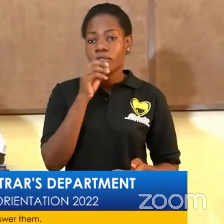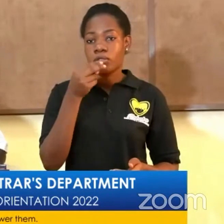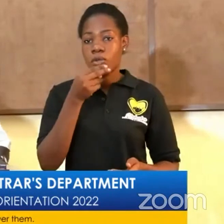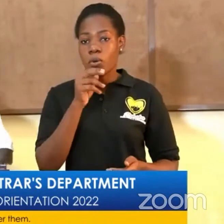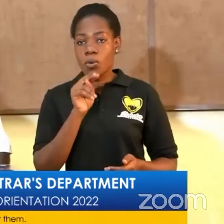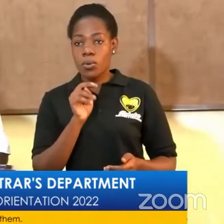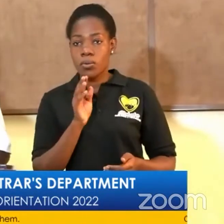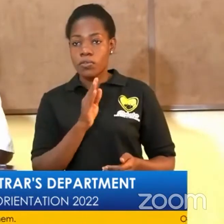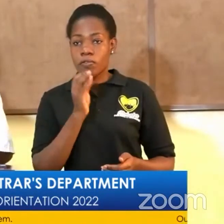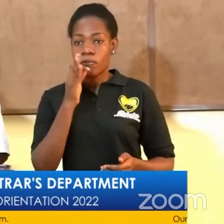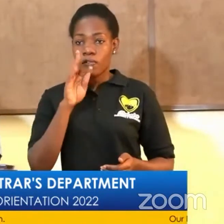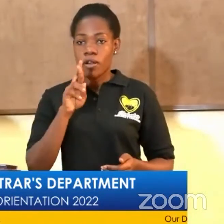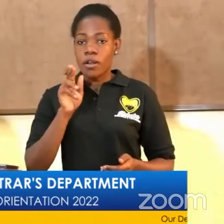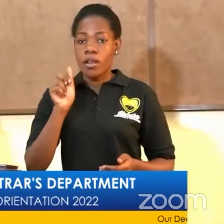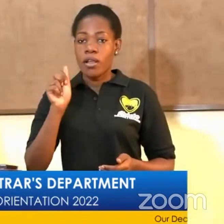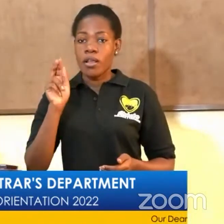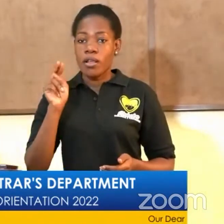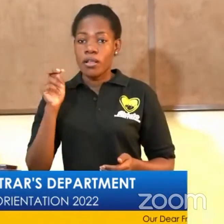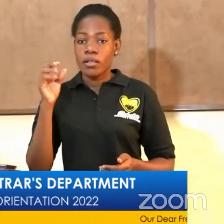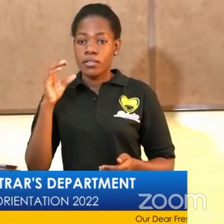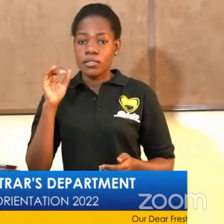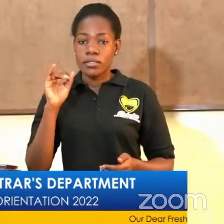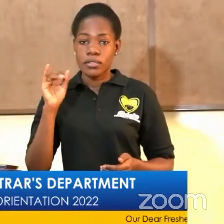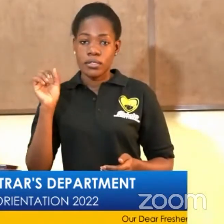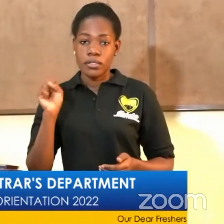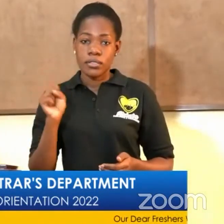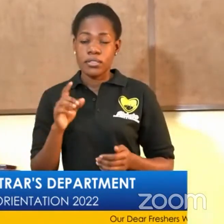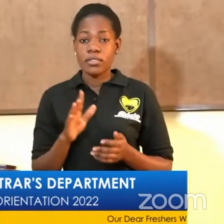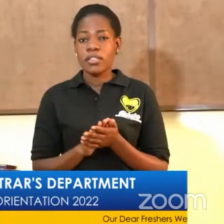name. Evening lectures.